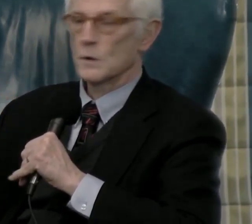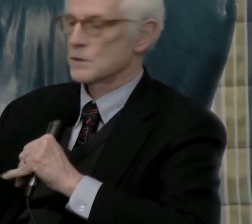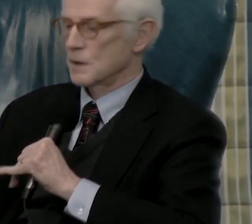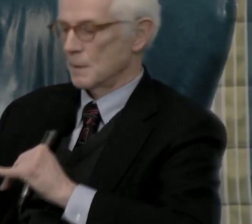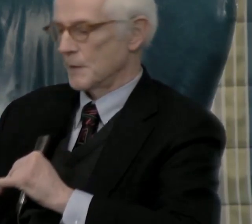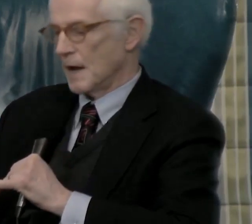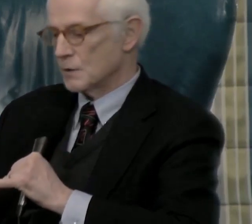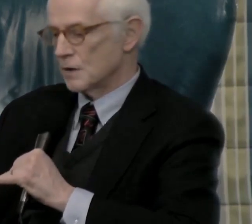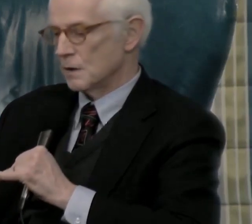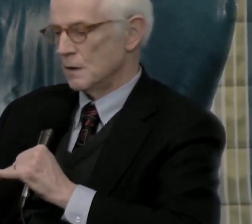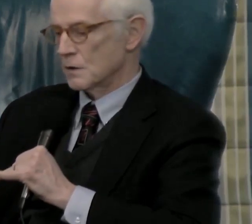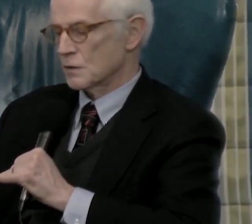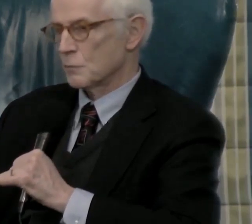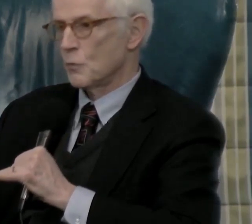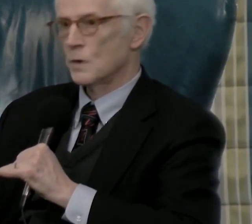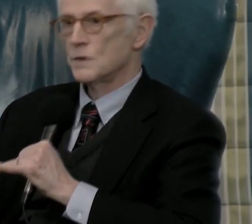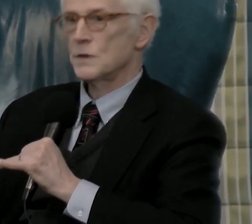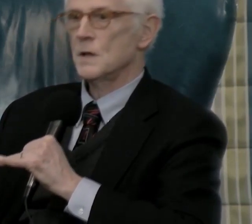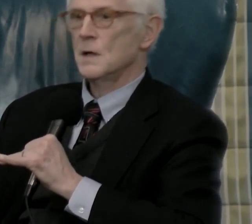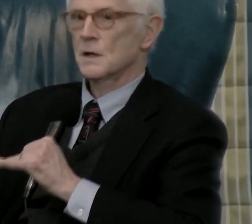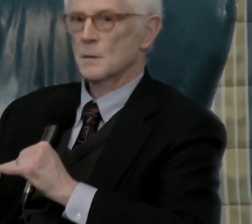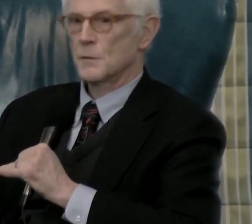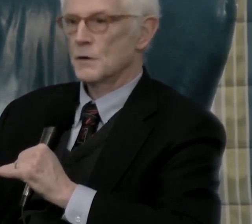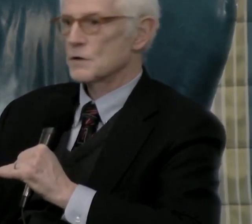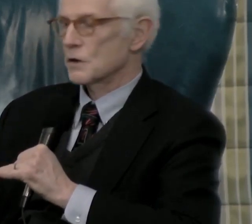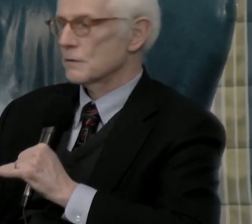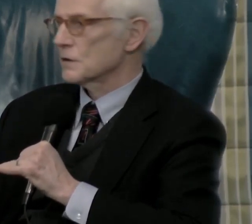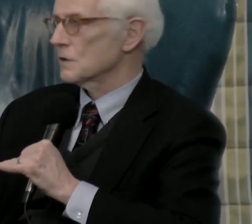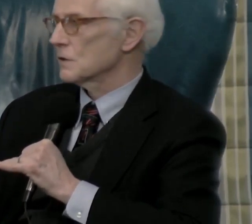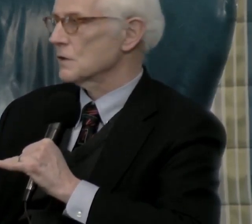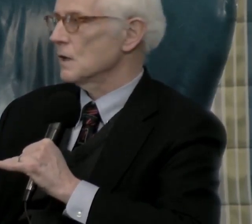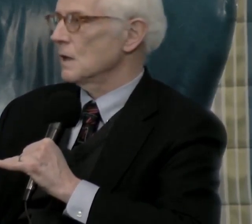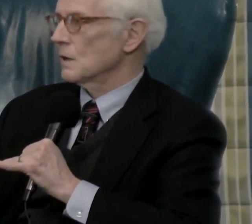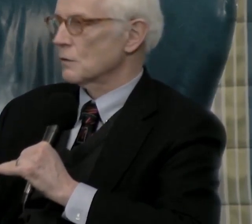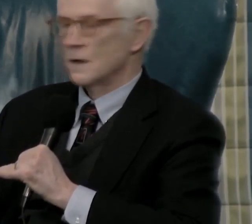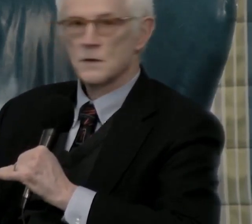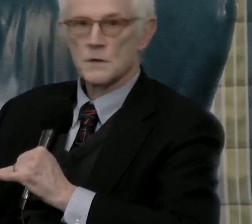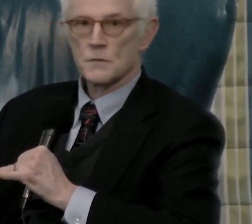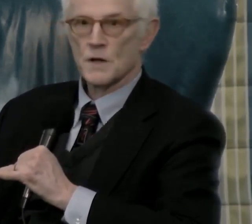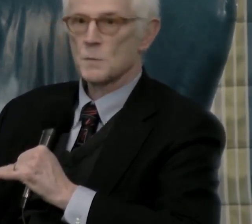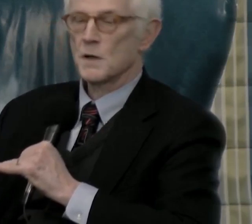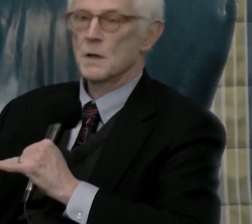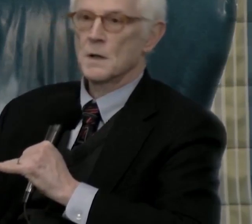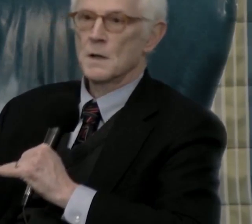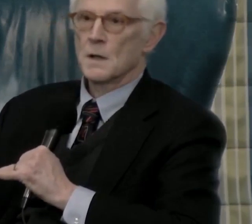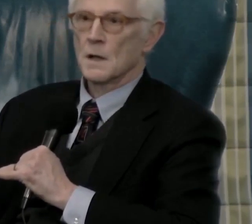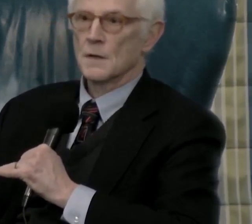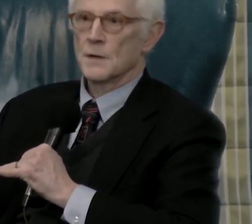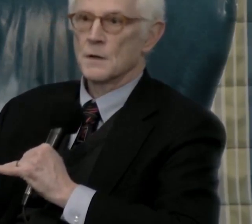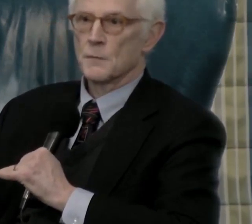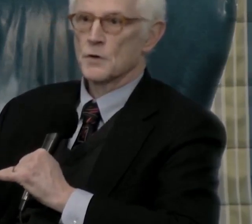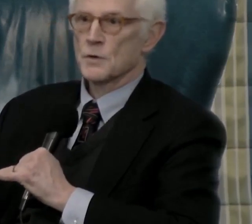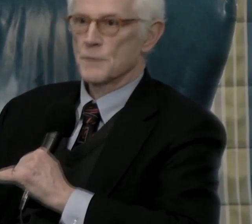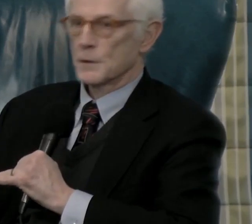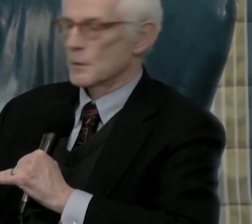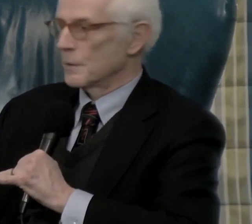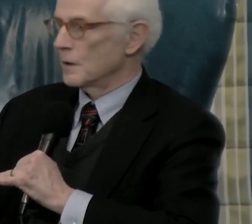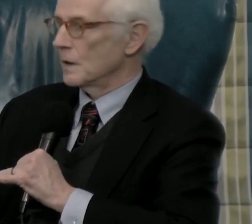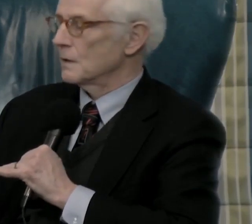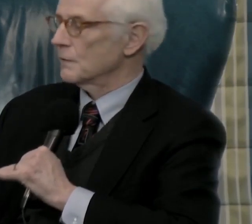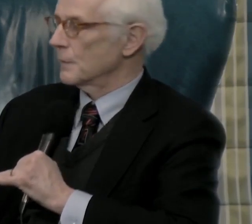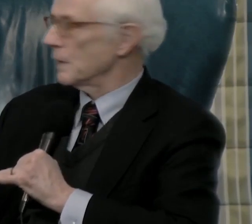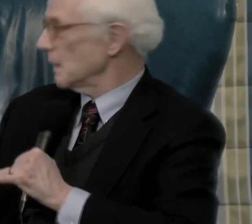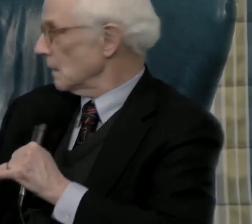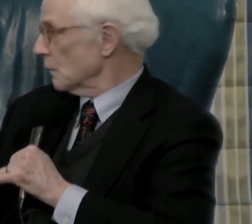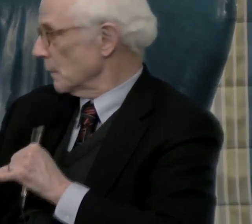if we don't set up the housing, the supports, community services, the crisis respite, diversion from the